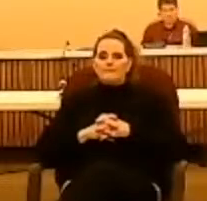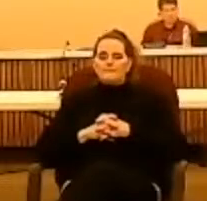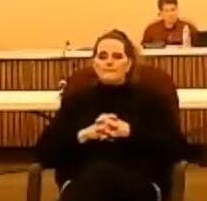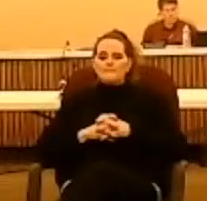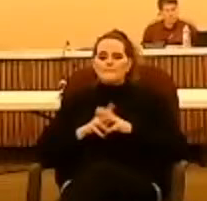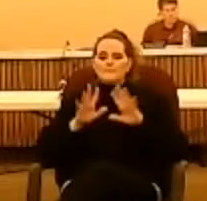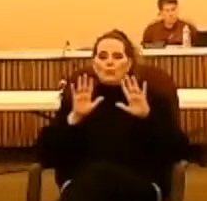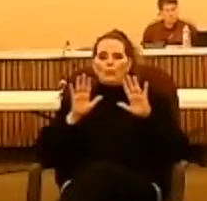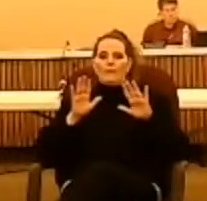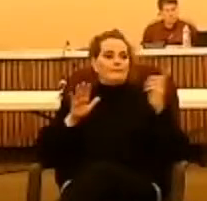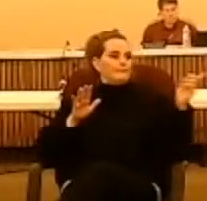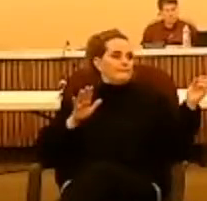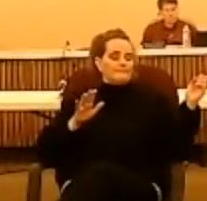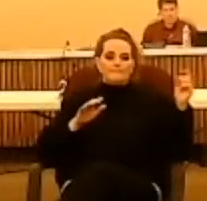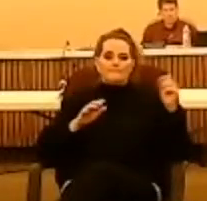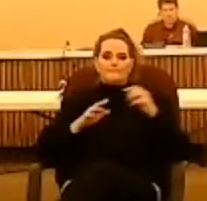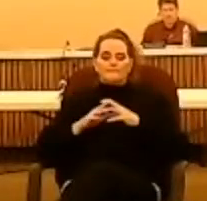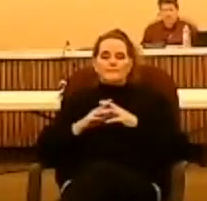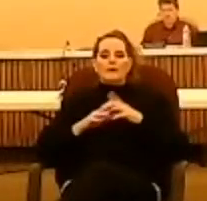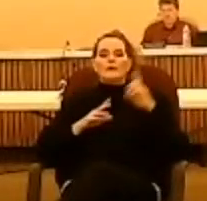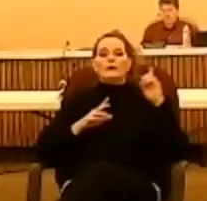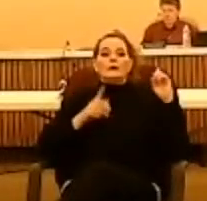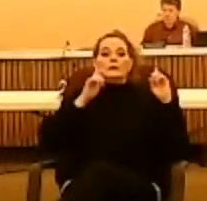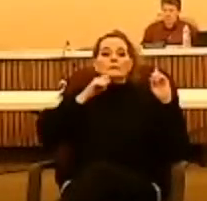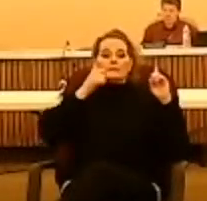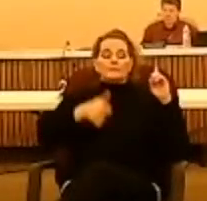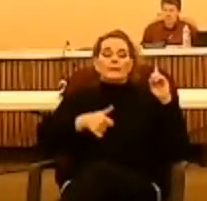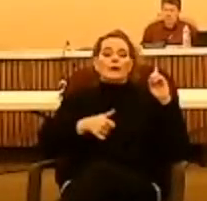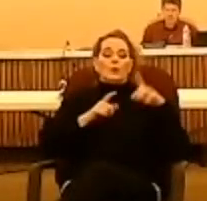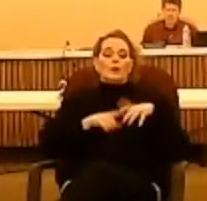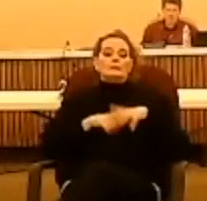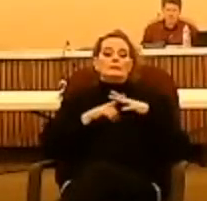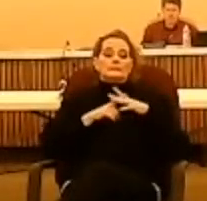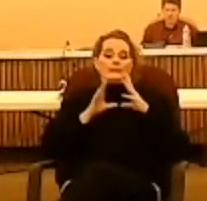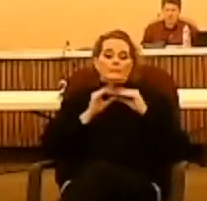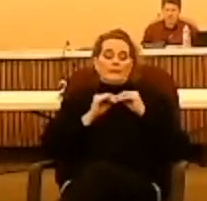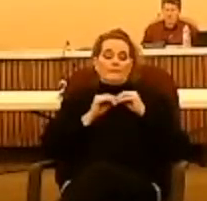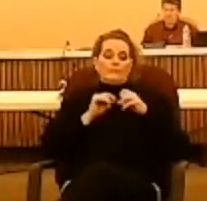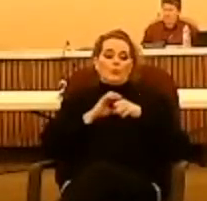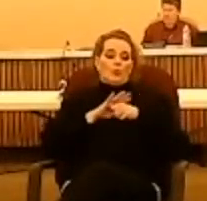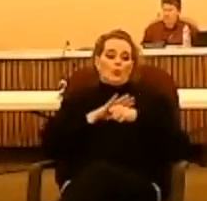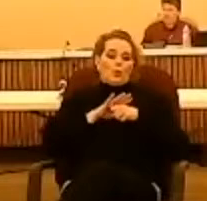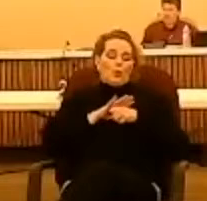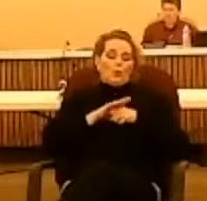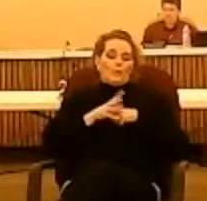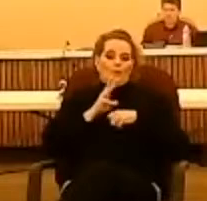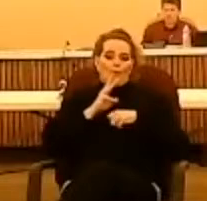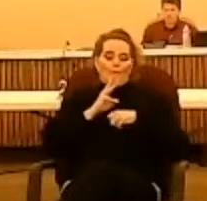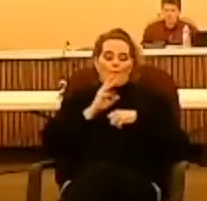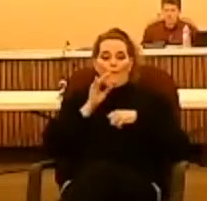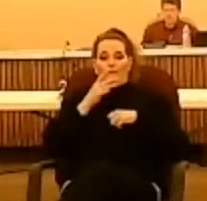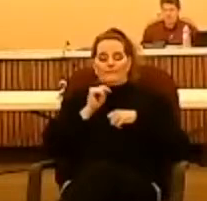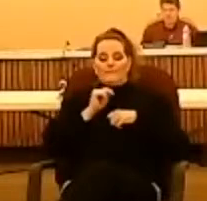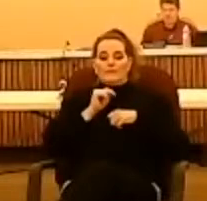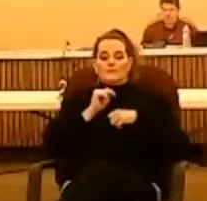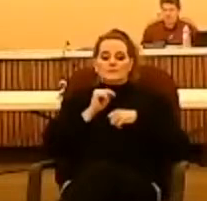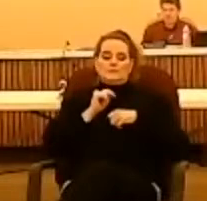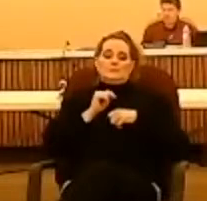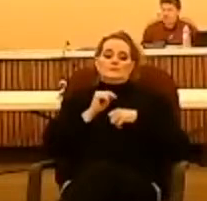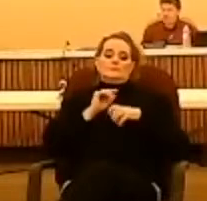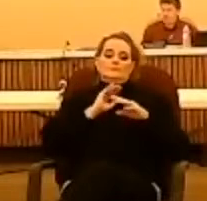Great. so tomorrow is the kickoff meeting for the local waterfront revitalization program,